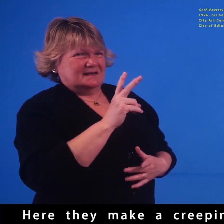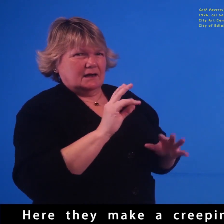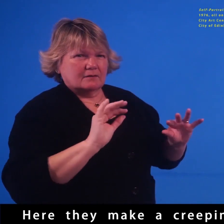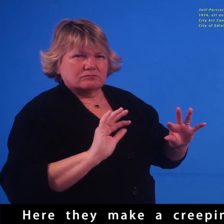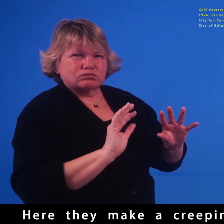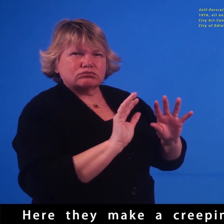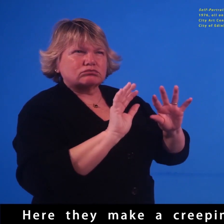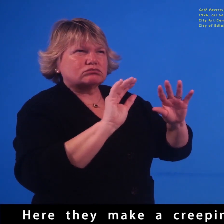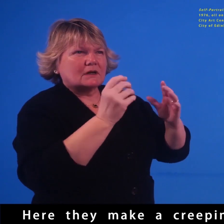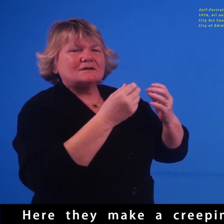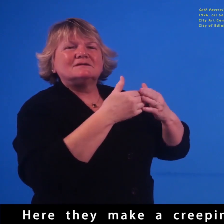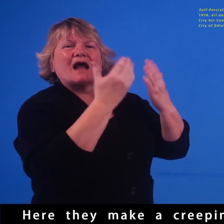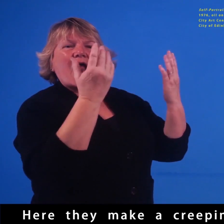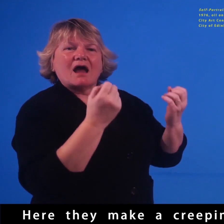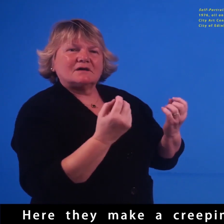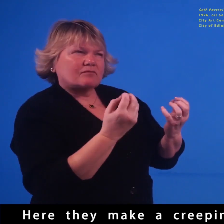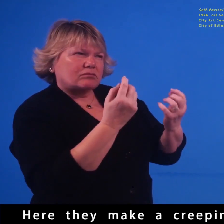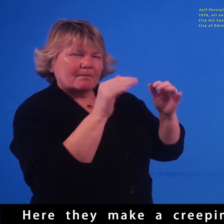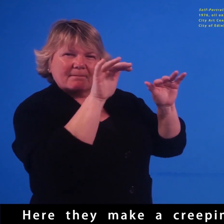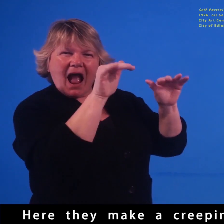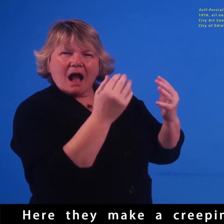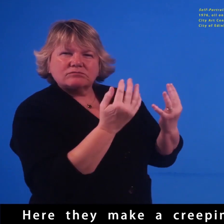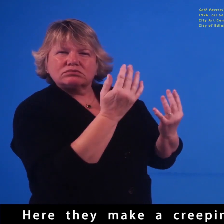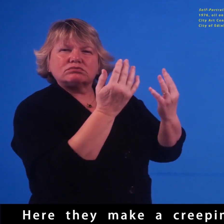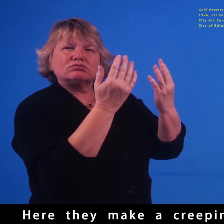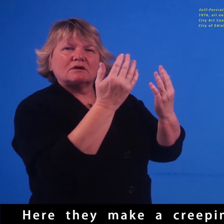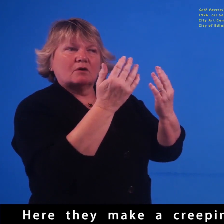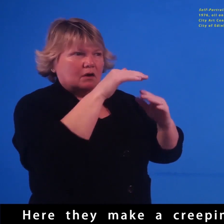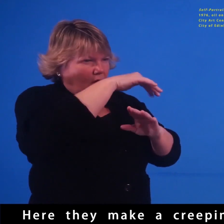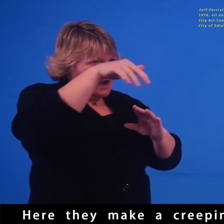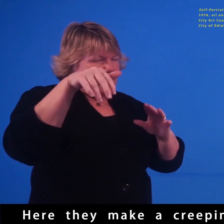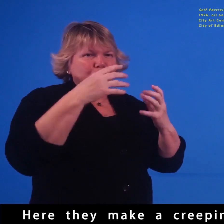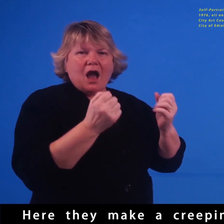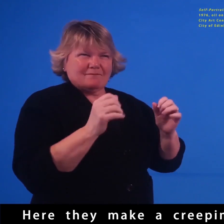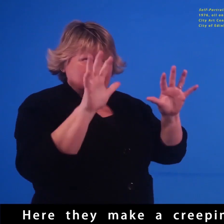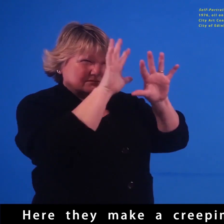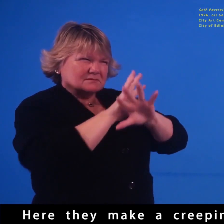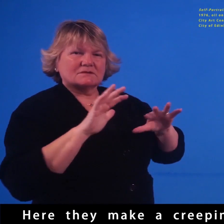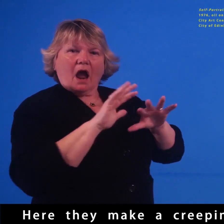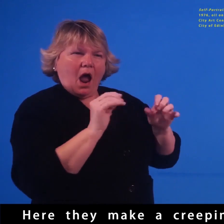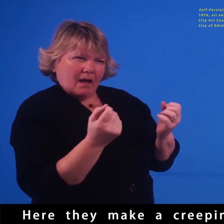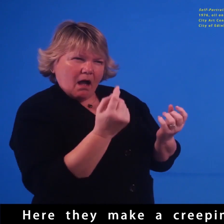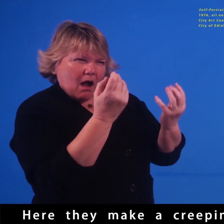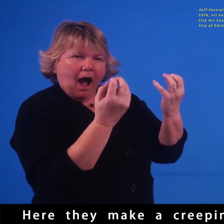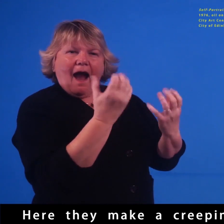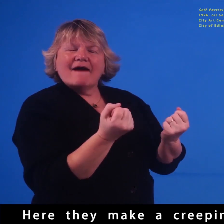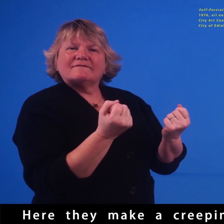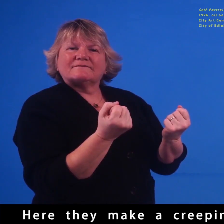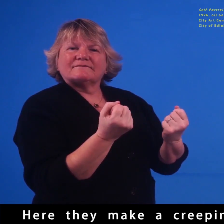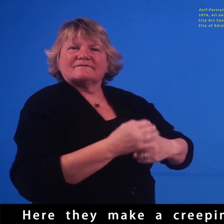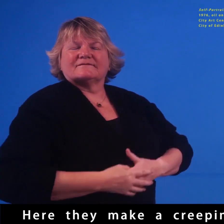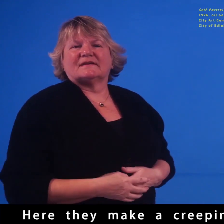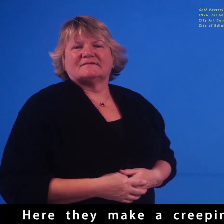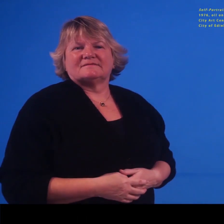Here they make a creeping appearance in daylight, lurking in the margins and on the peripheries.